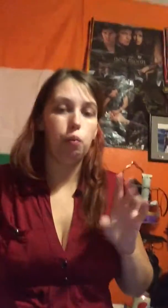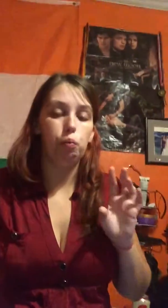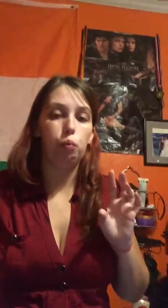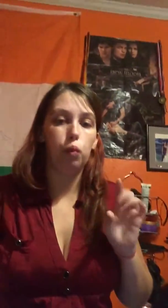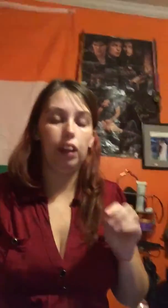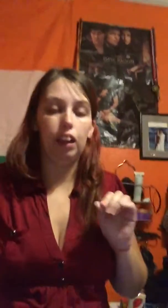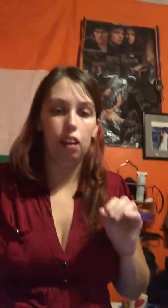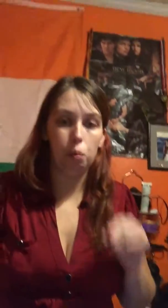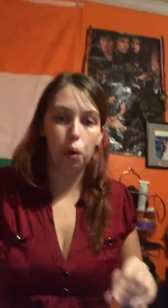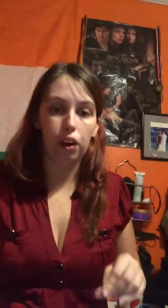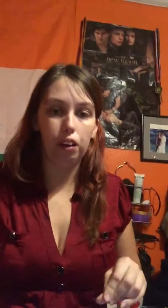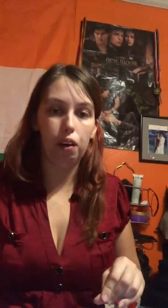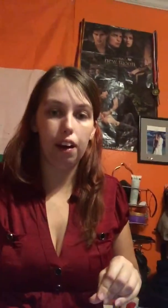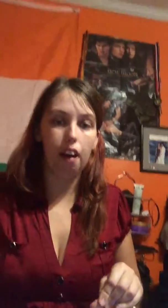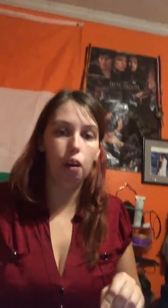I'm really liking broccoli right now.